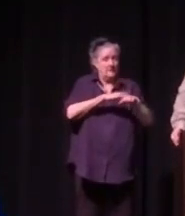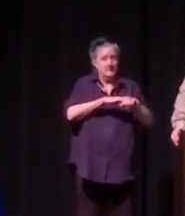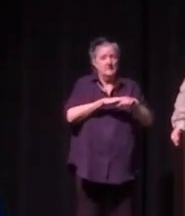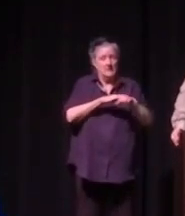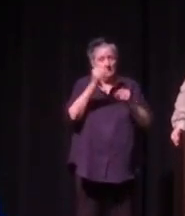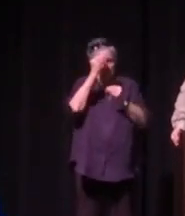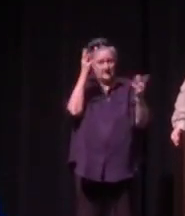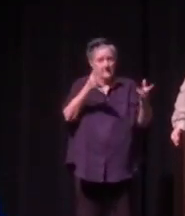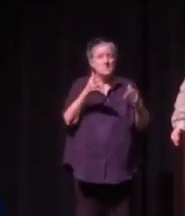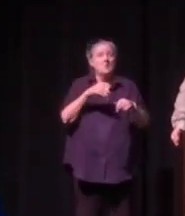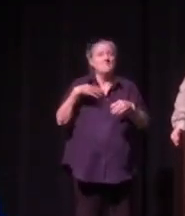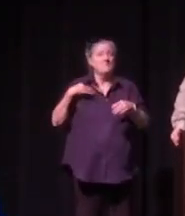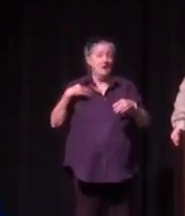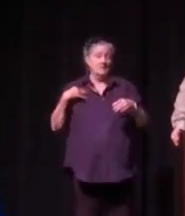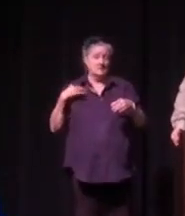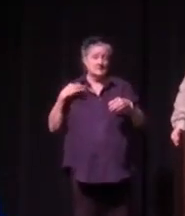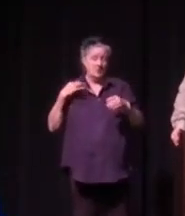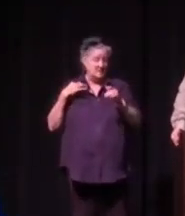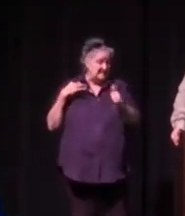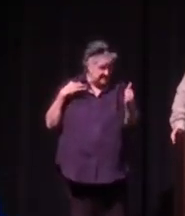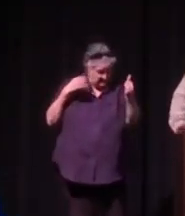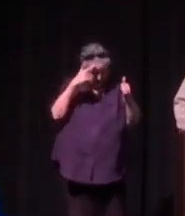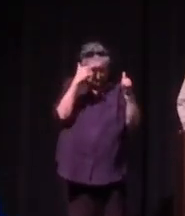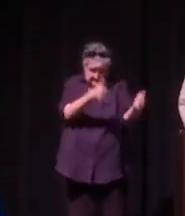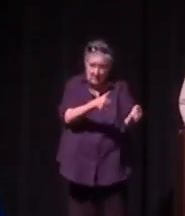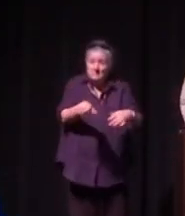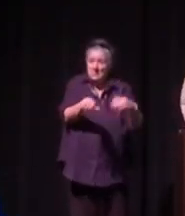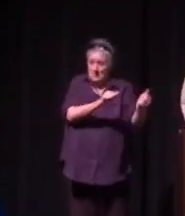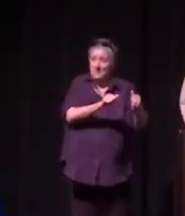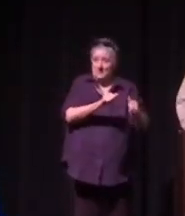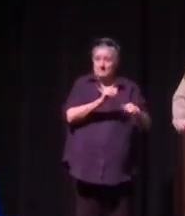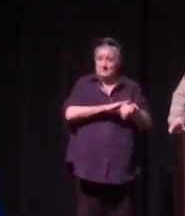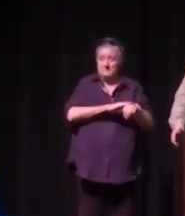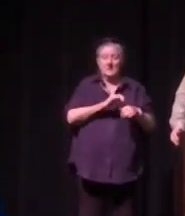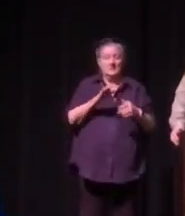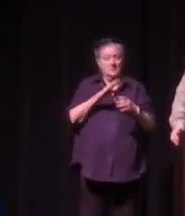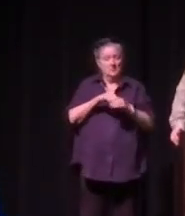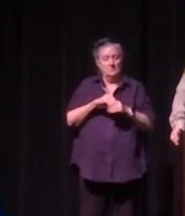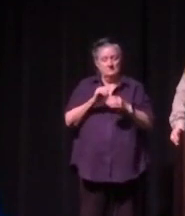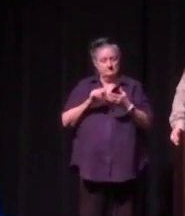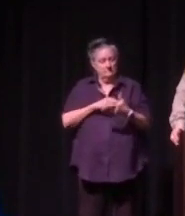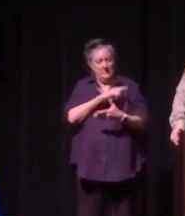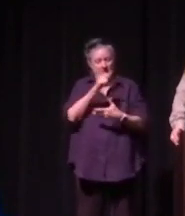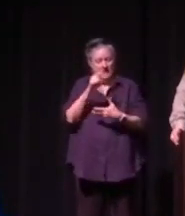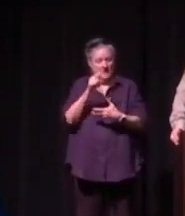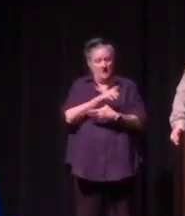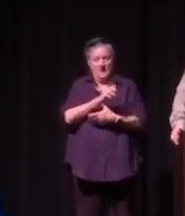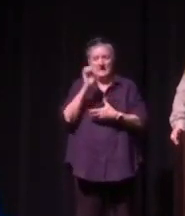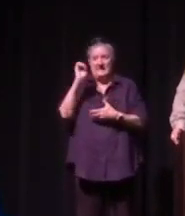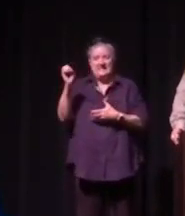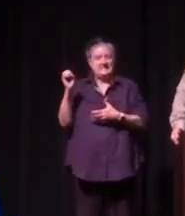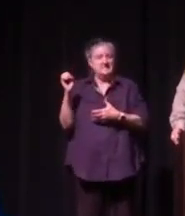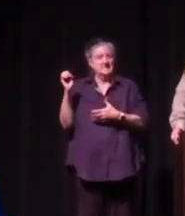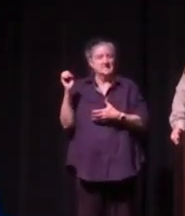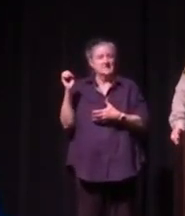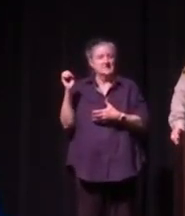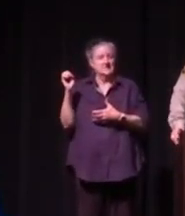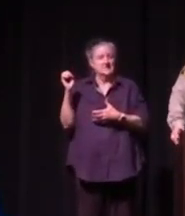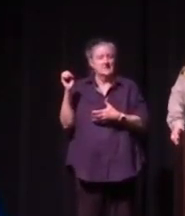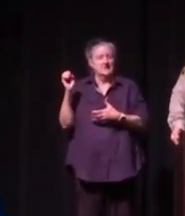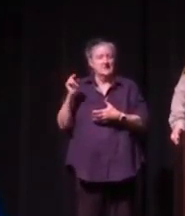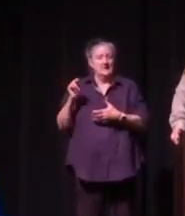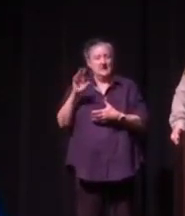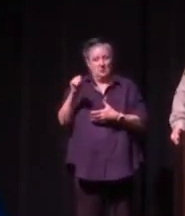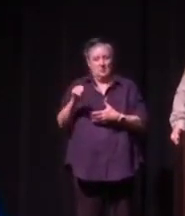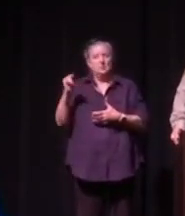voluntary evacuation warning. And they include the following areas. East of and